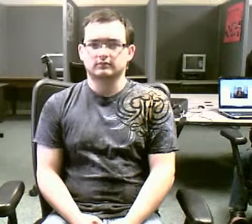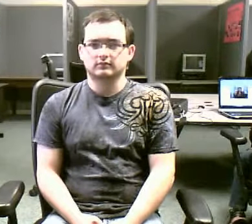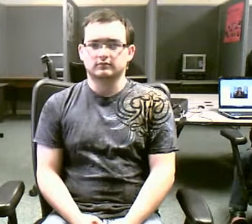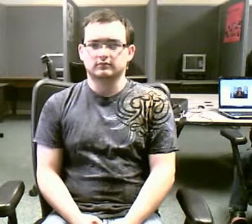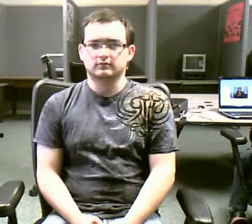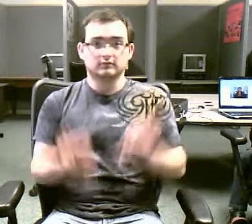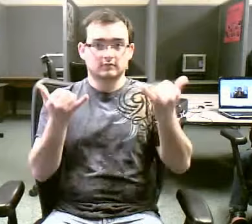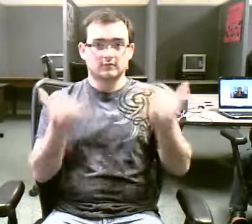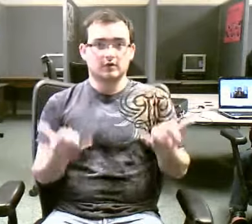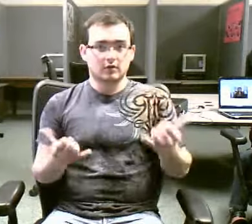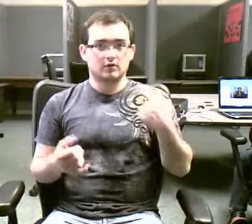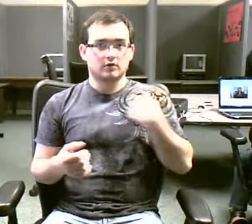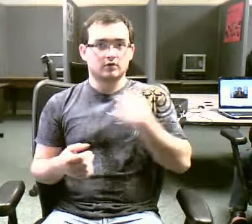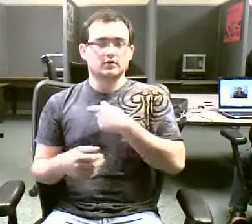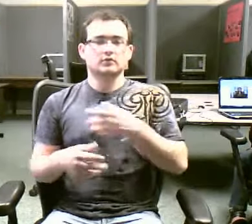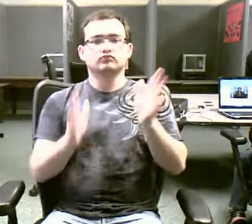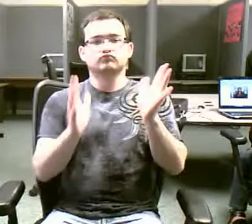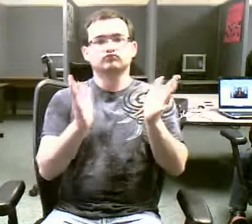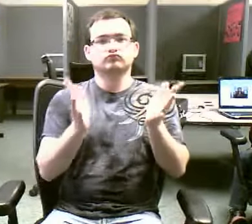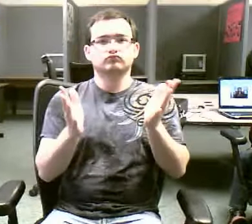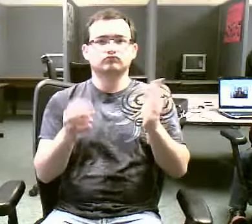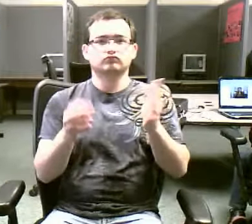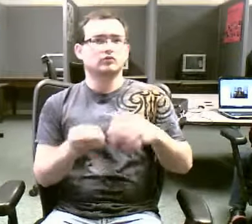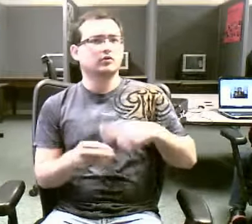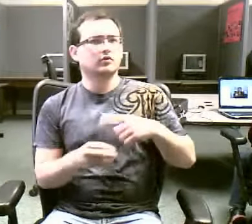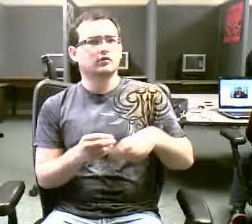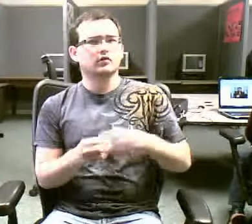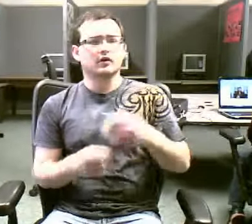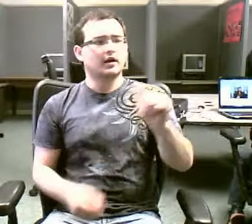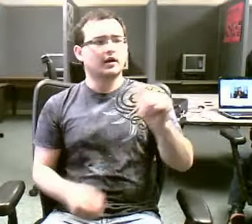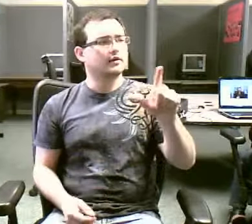Now let us discuss about axial skeletons in detail.